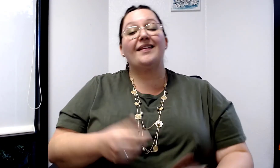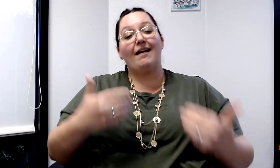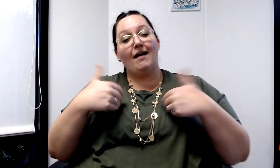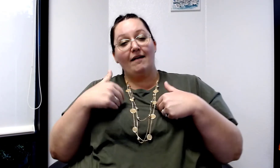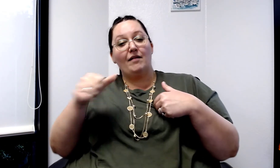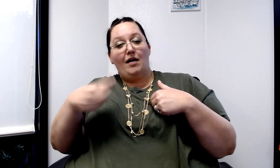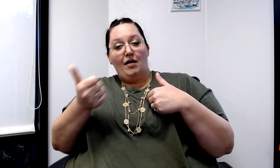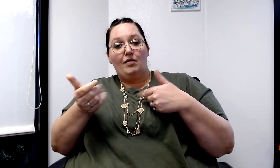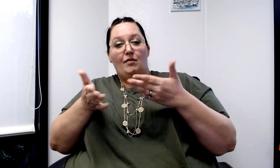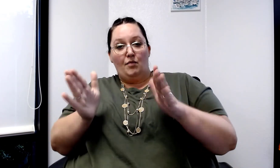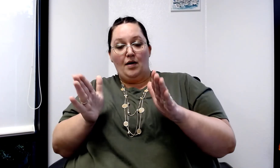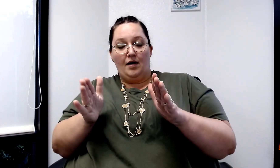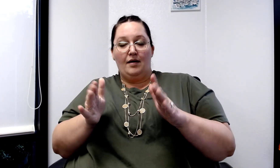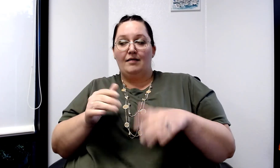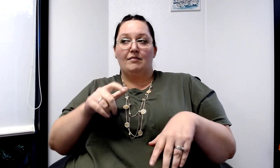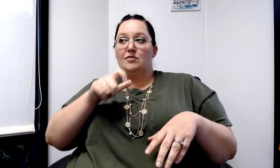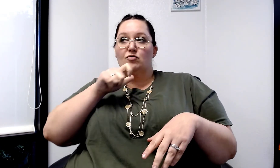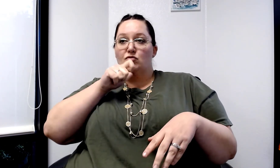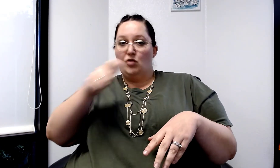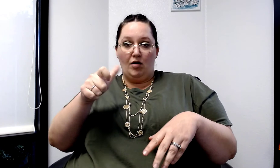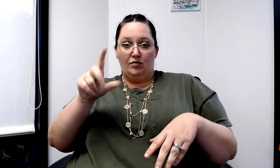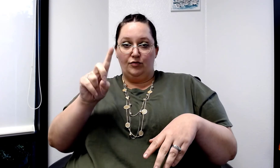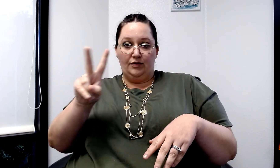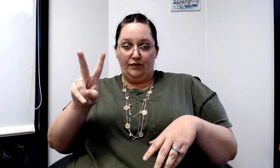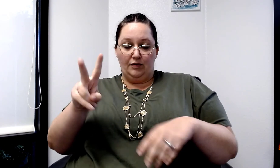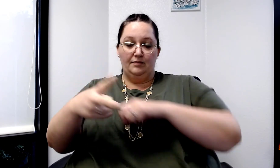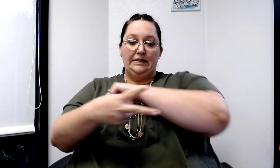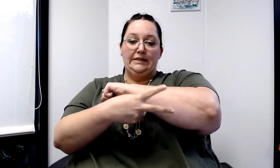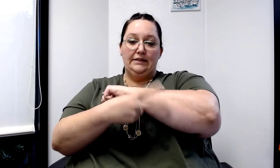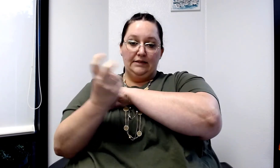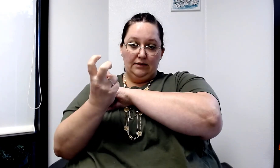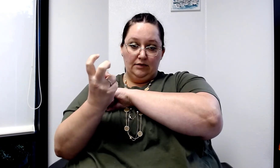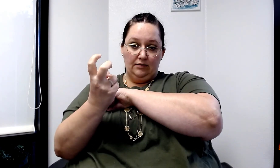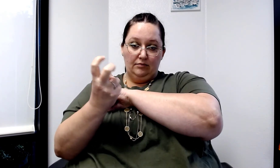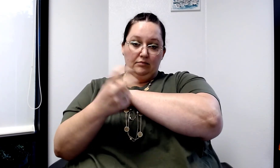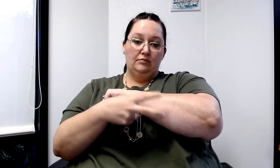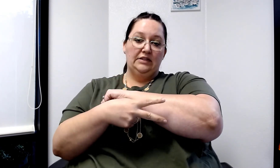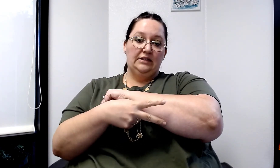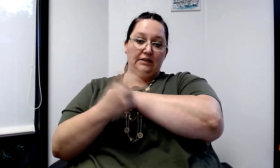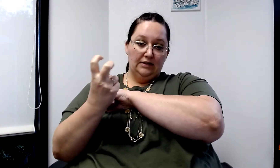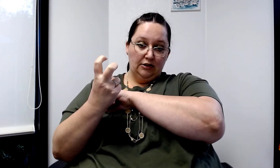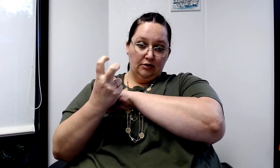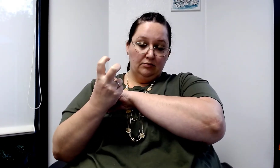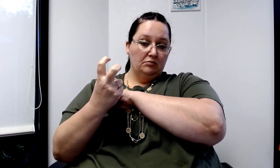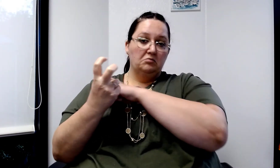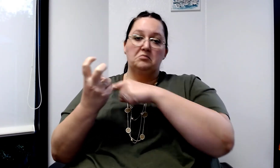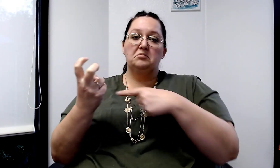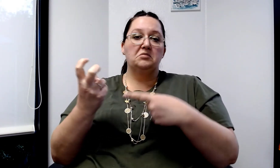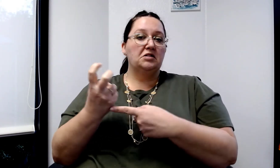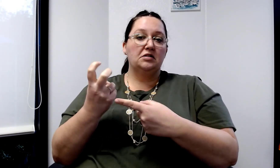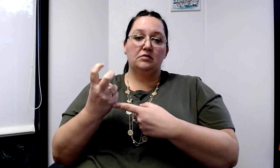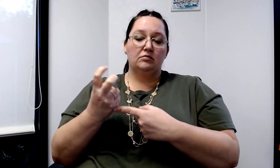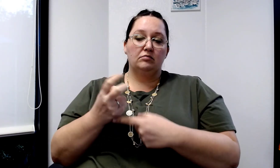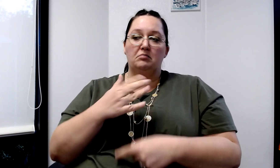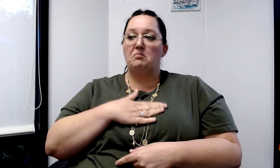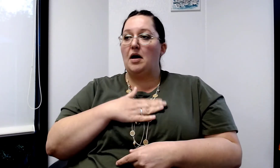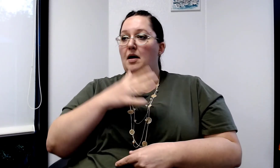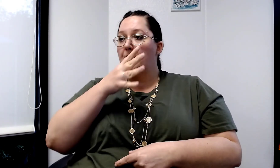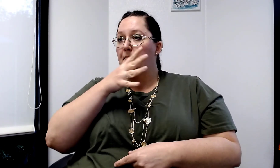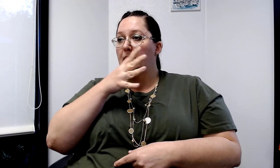V. There is a non-directional verb form. You're going to pull this from your elbow, and this can be anything.